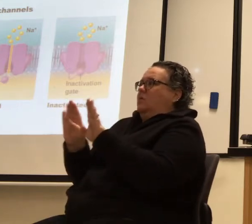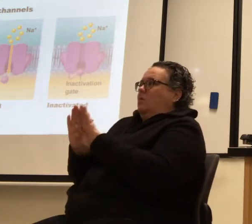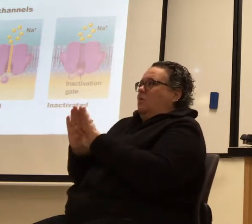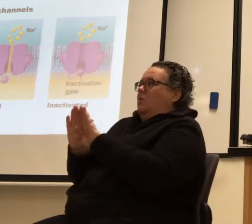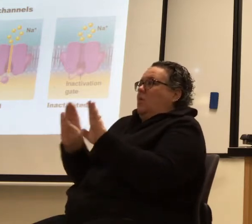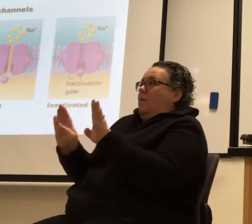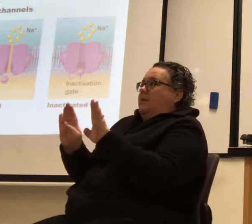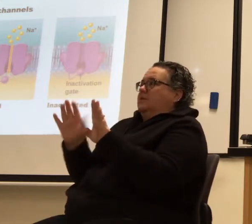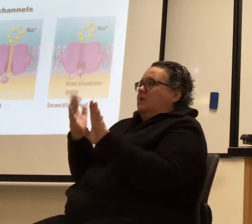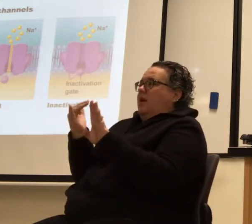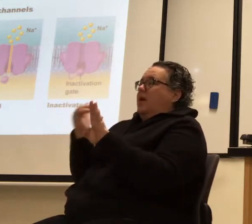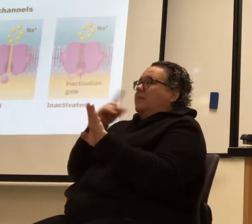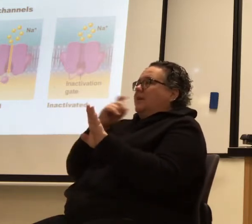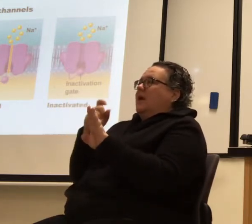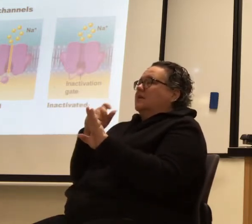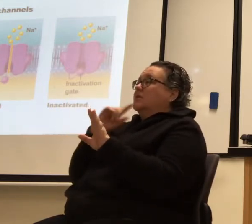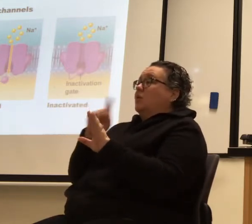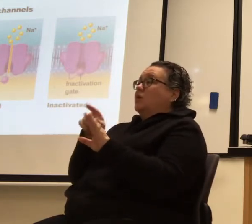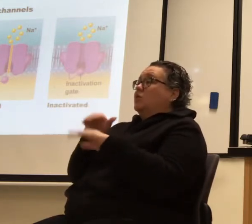repel these two